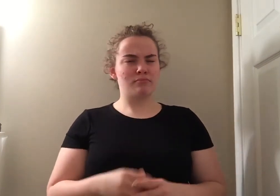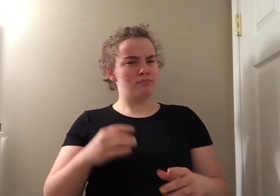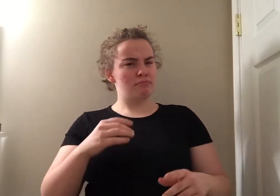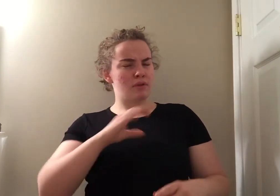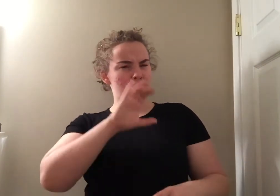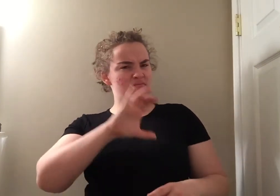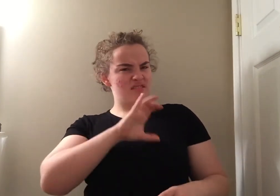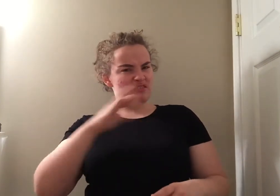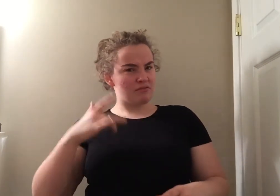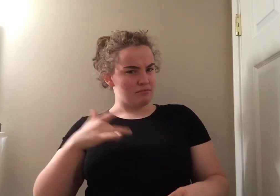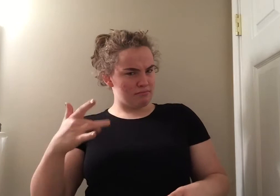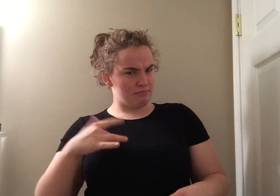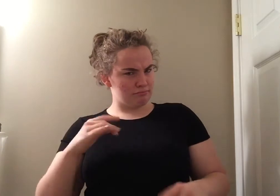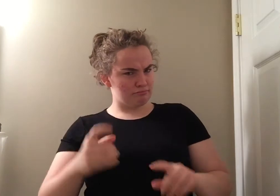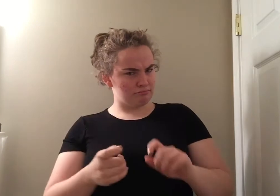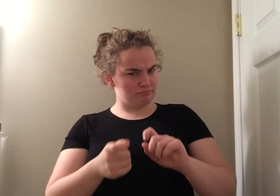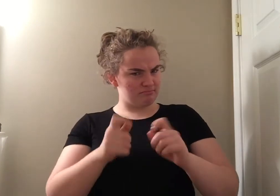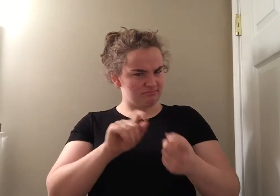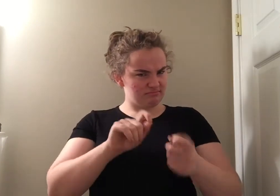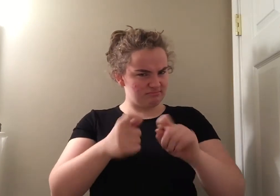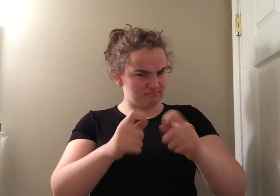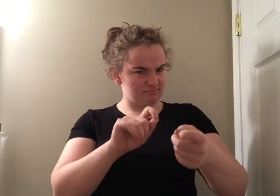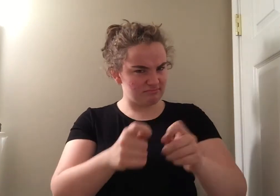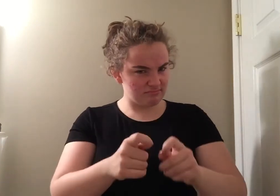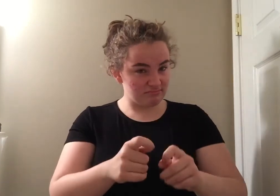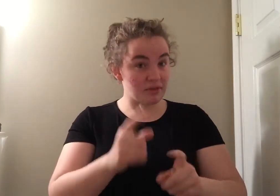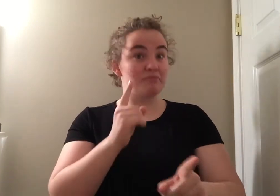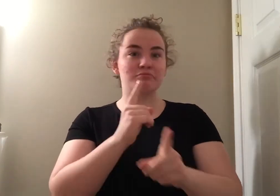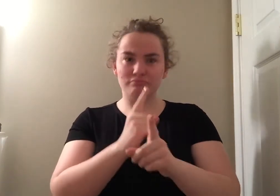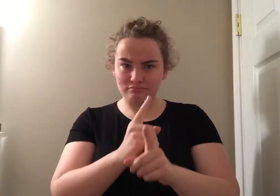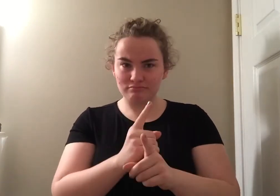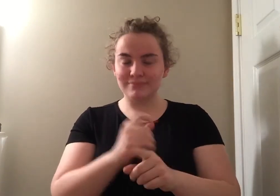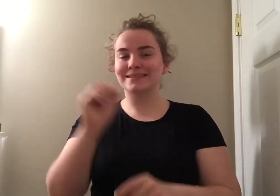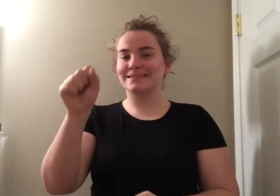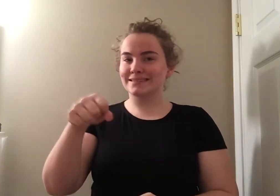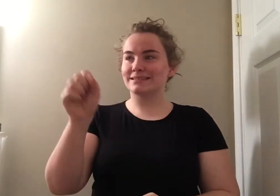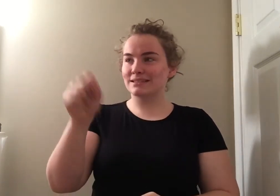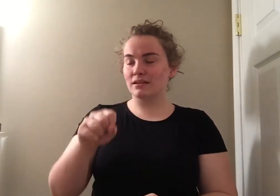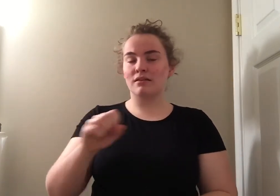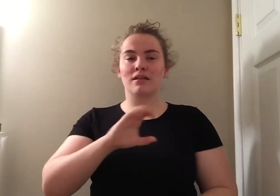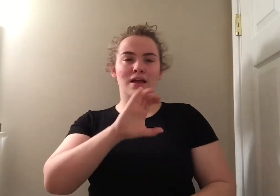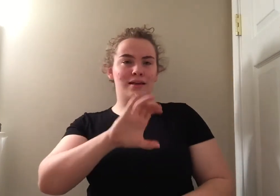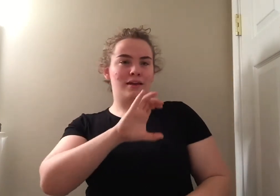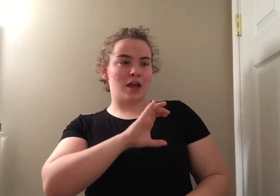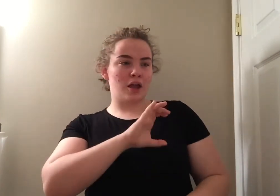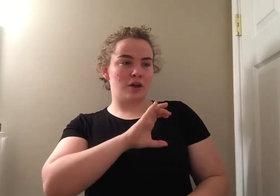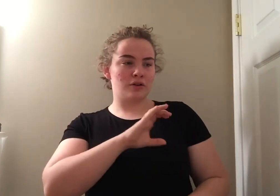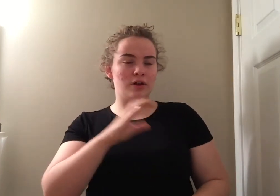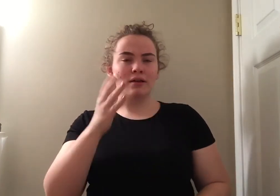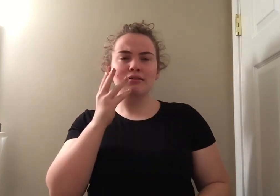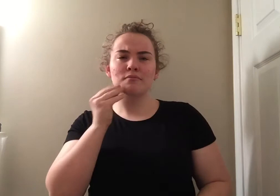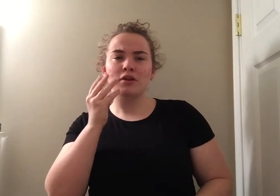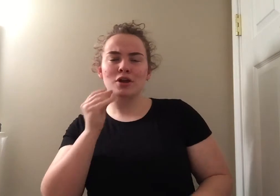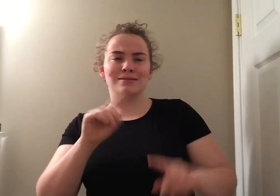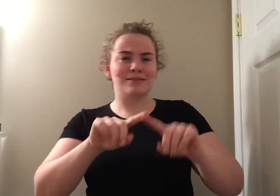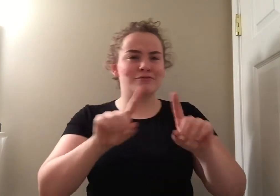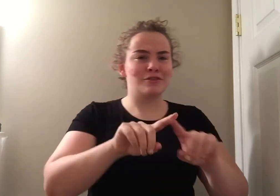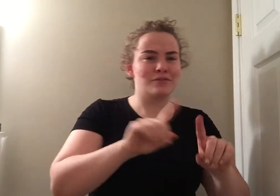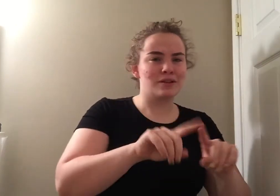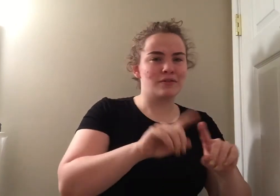Can they change throughout the story? Yeah, because the character goes through different experiences throughout the story that might change their minds. Okay? What I want you